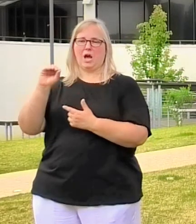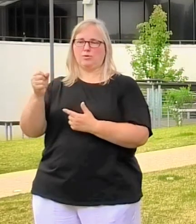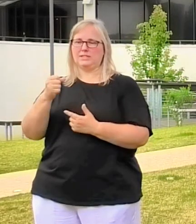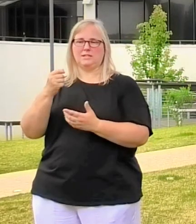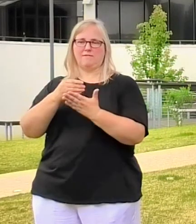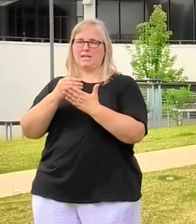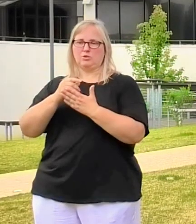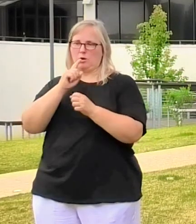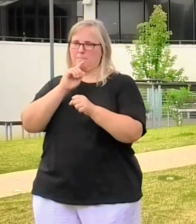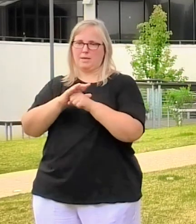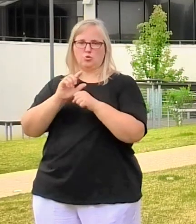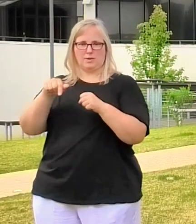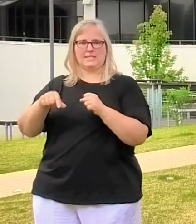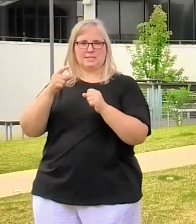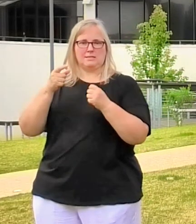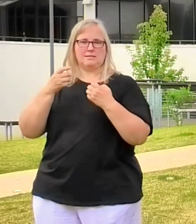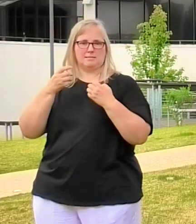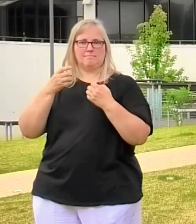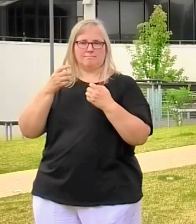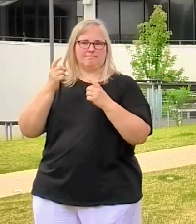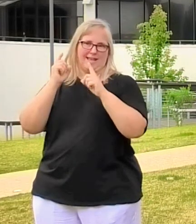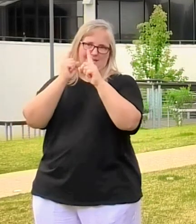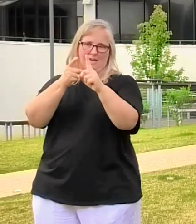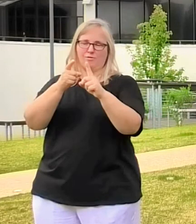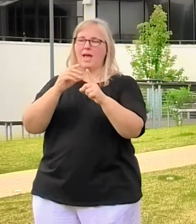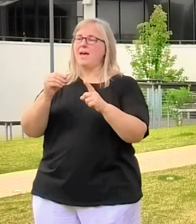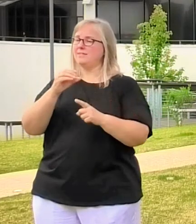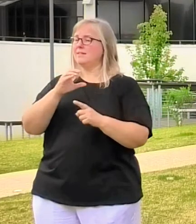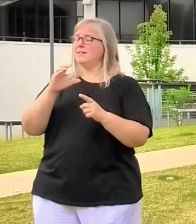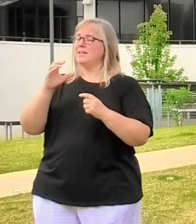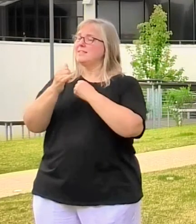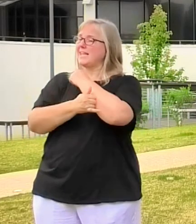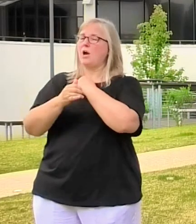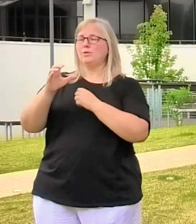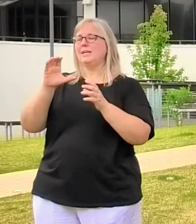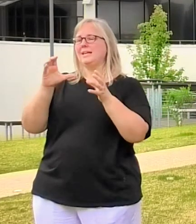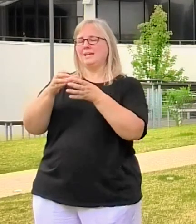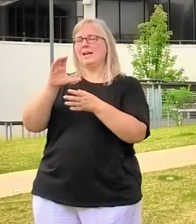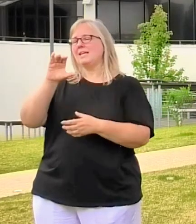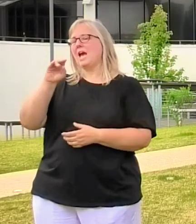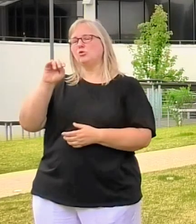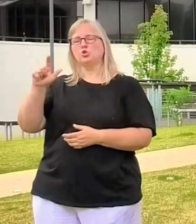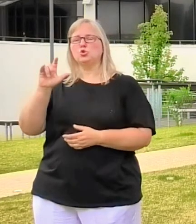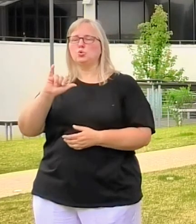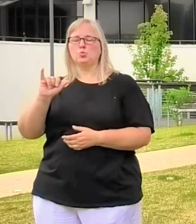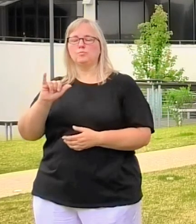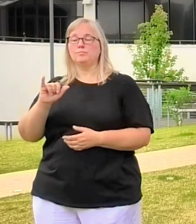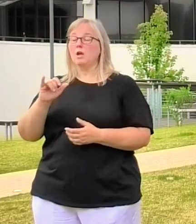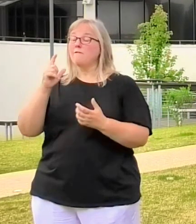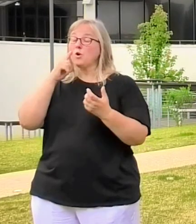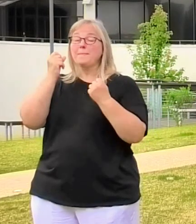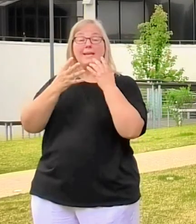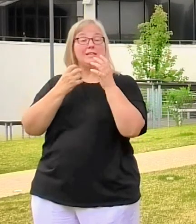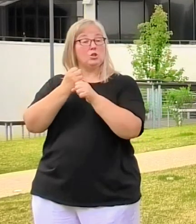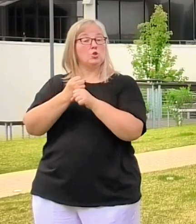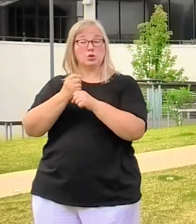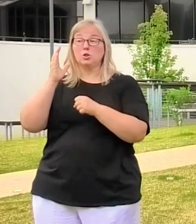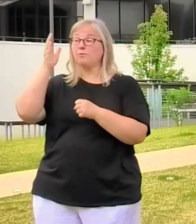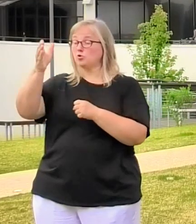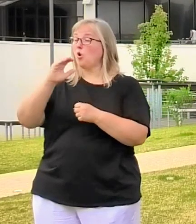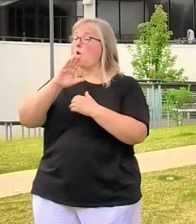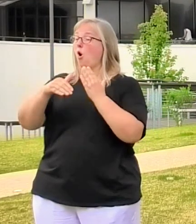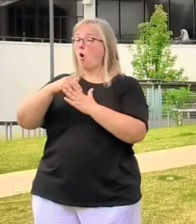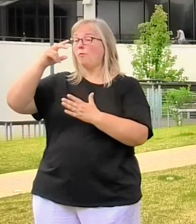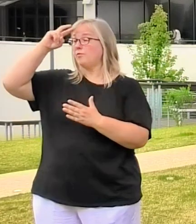this endeavor, and the County Council too. For many years into the future, all veterans and